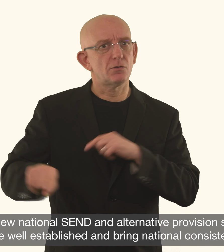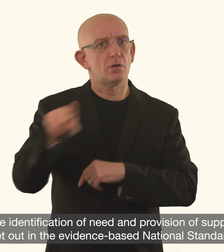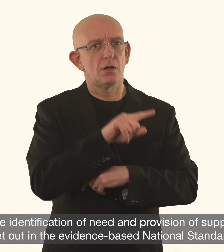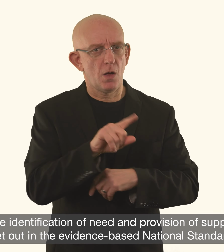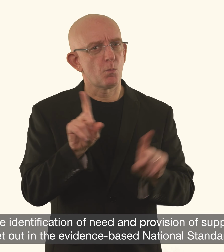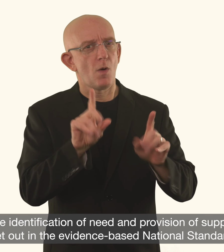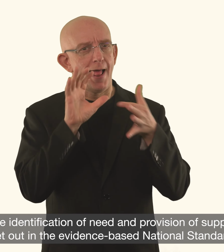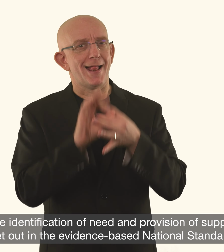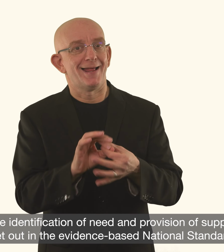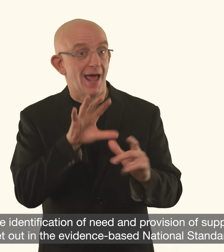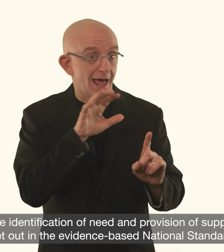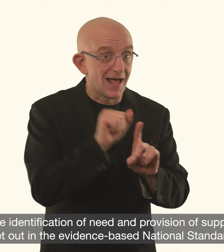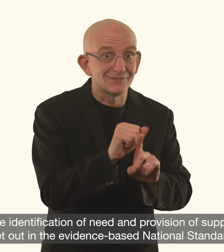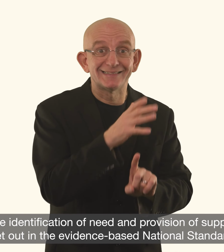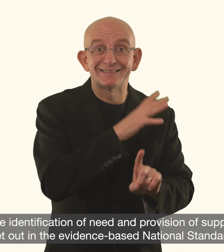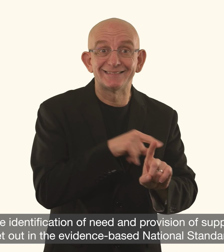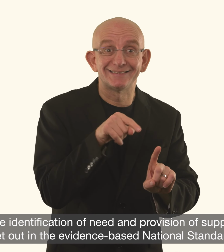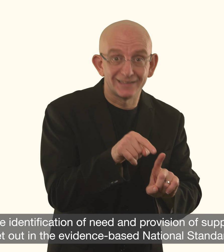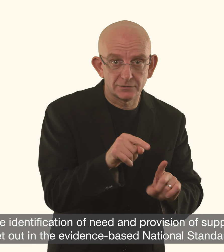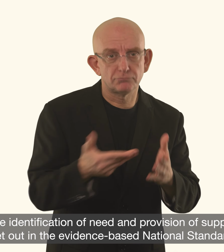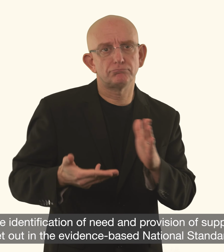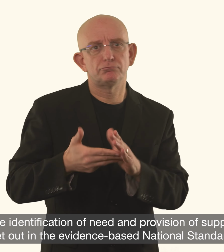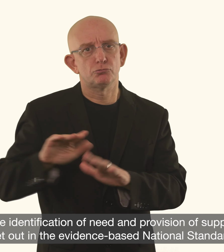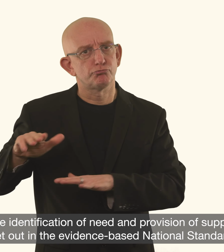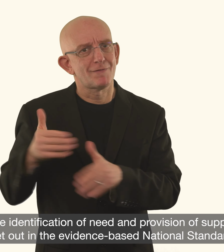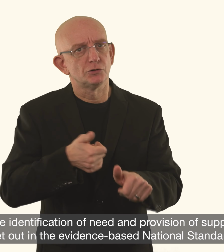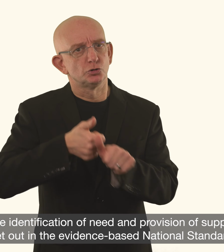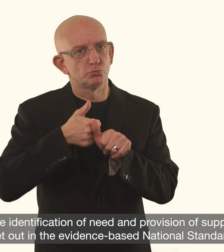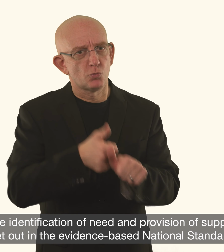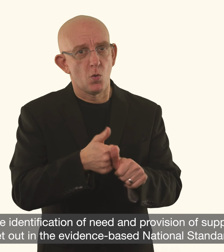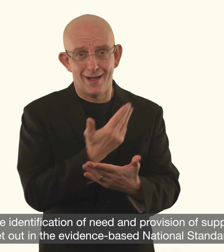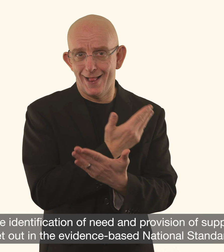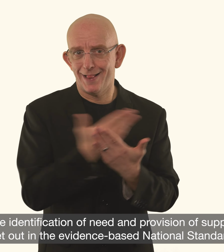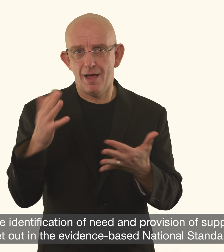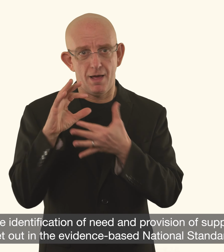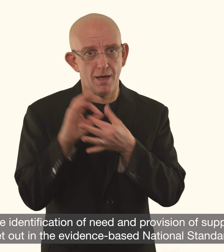to the identification of need and provision of support as set out in the evidence-based national standards.